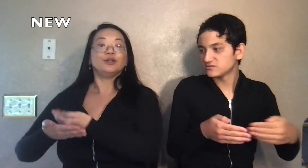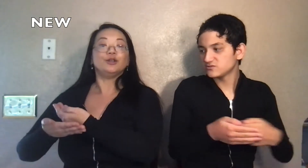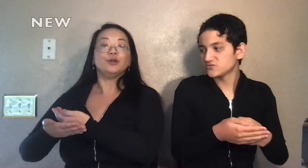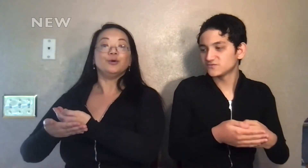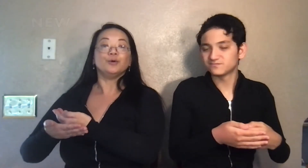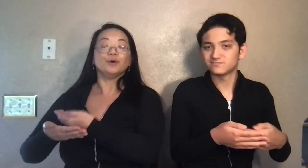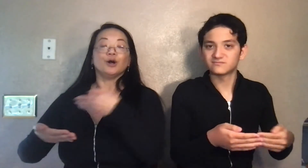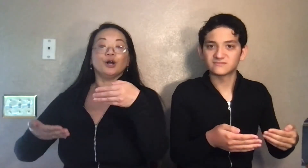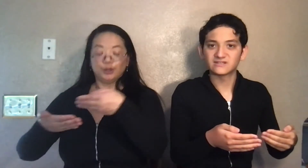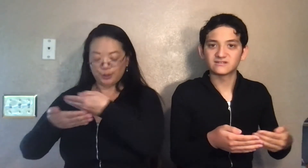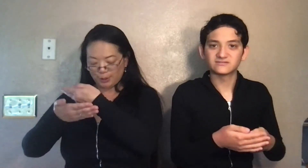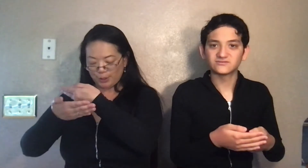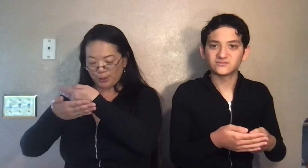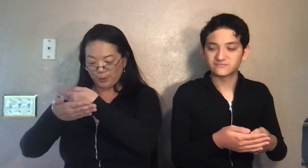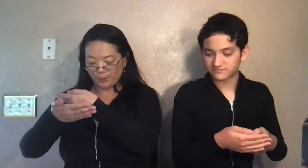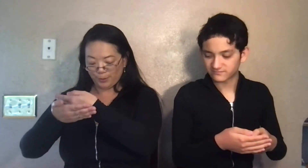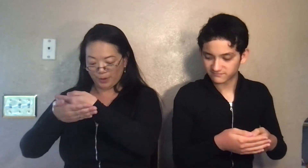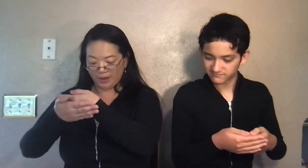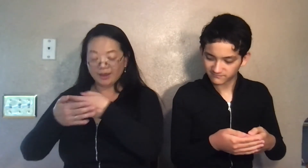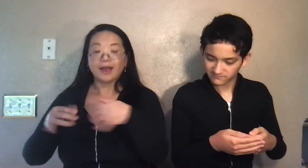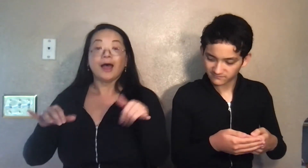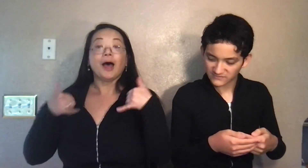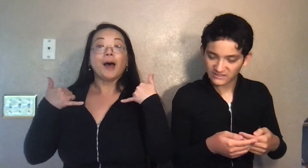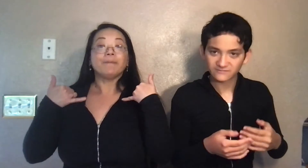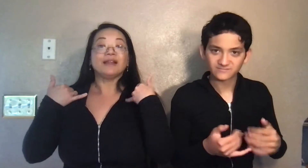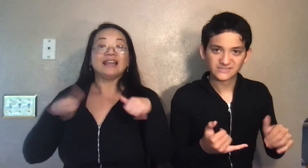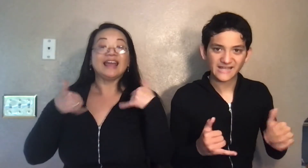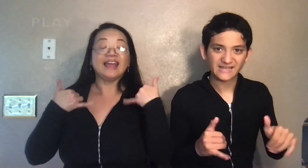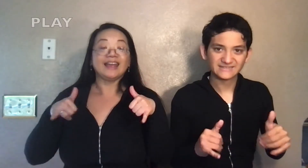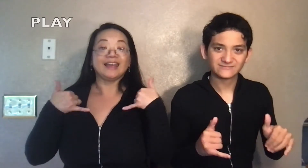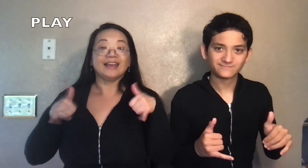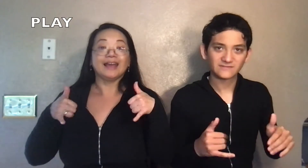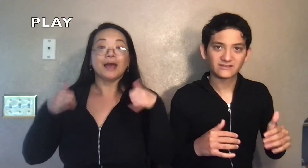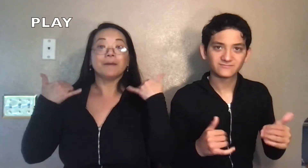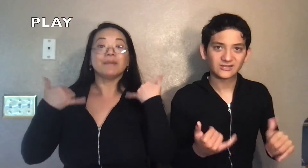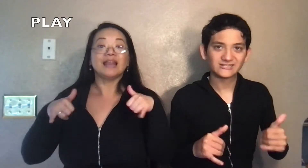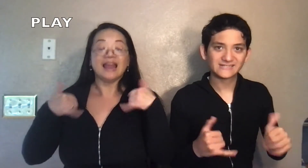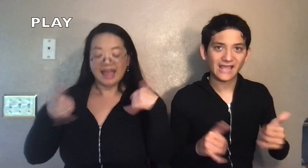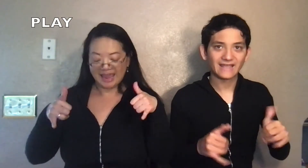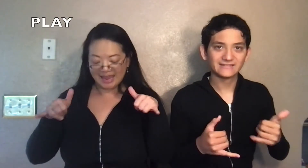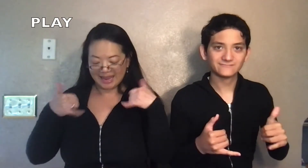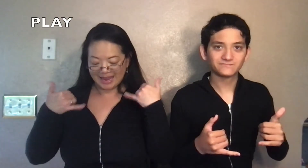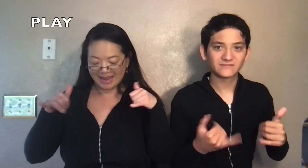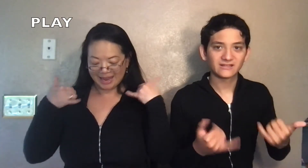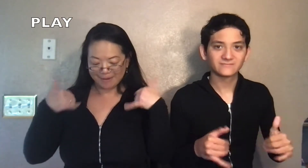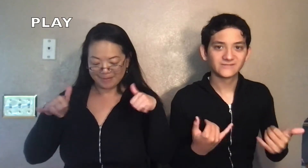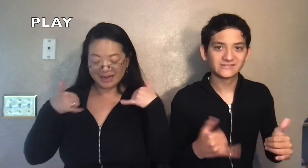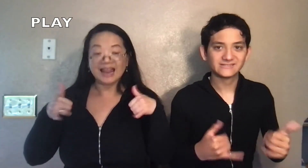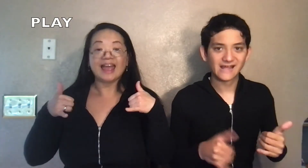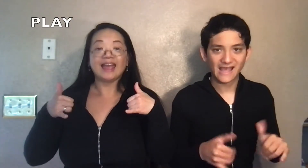New. New. Uh-huh. Play. Play. Play.